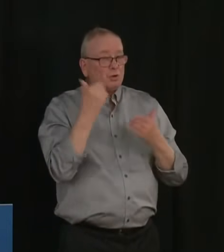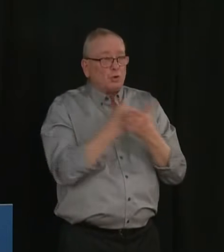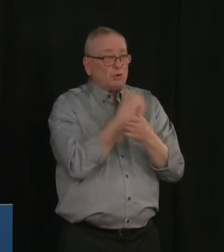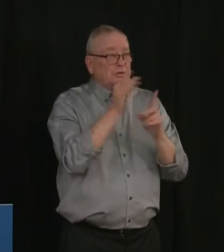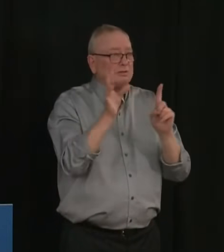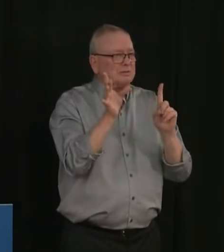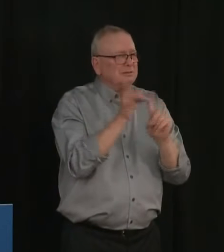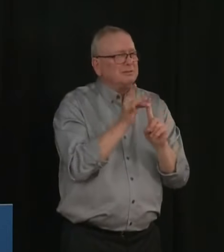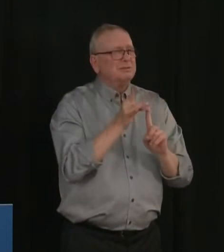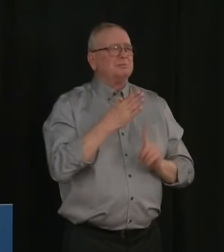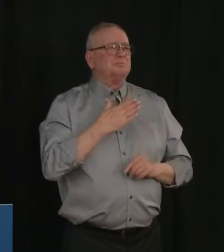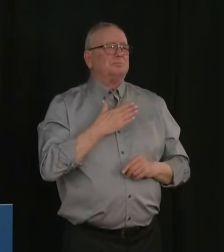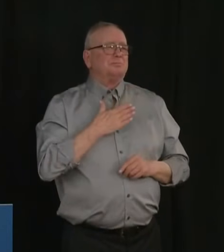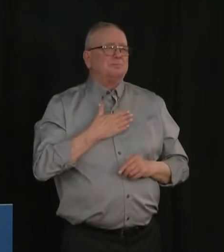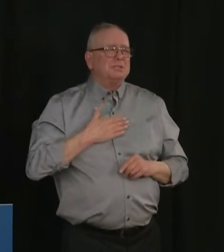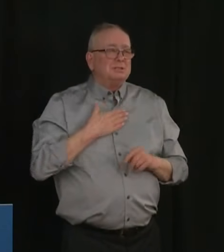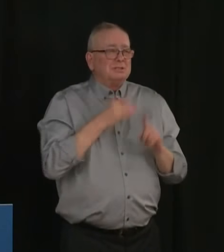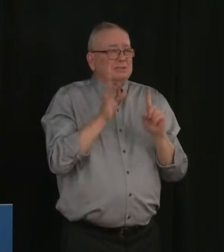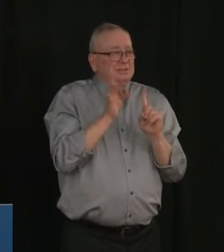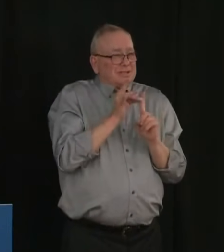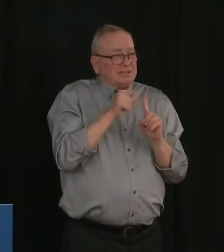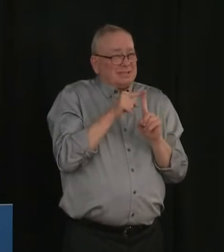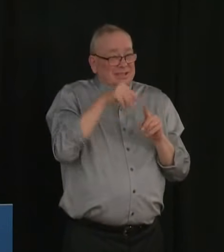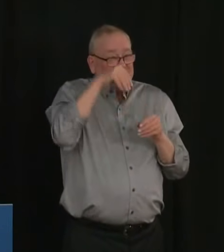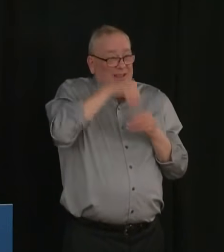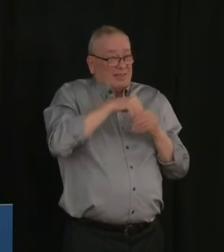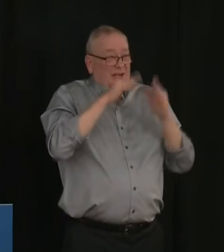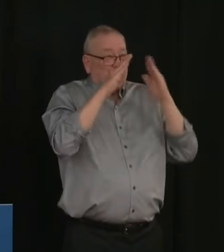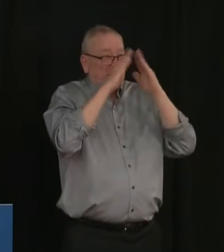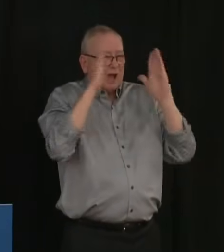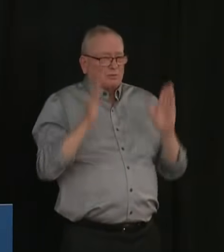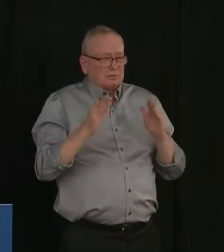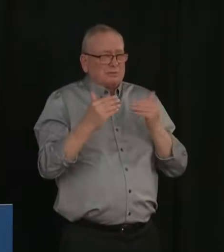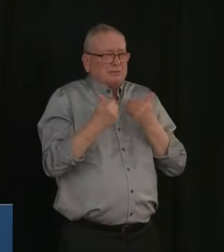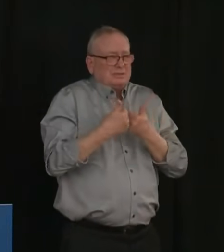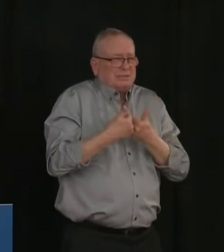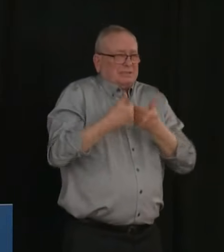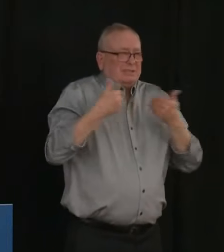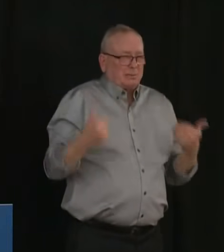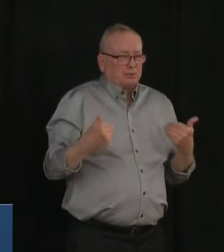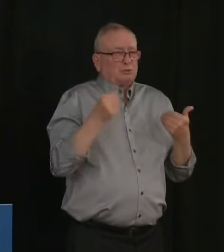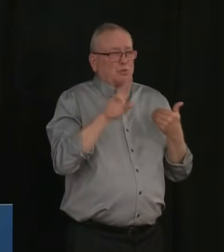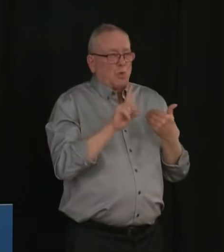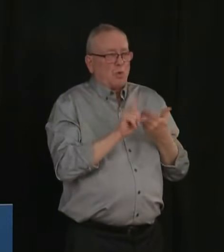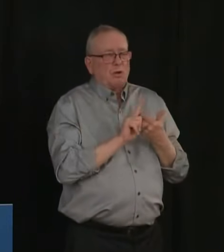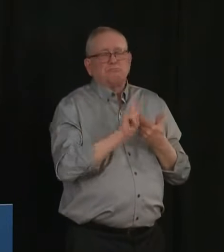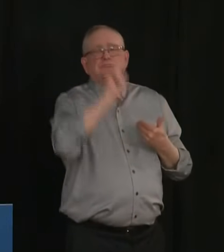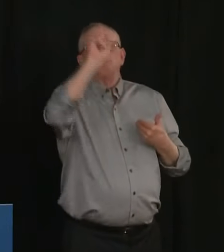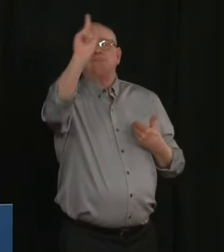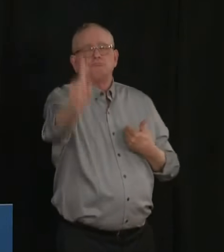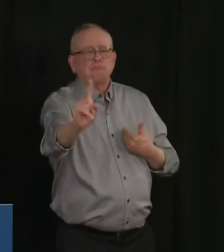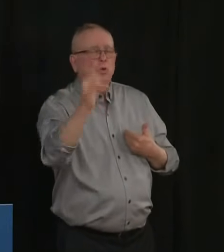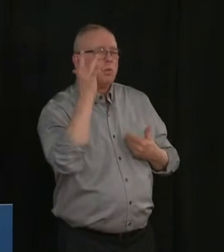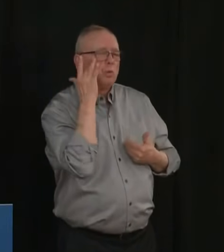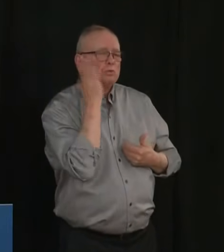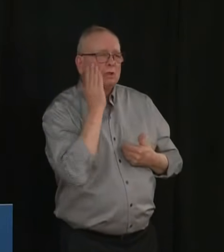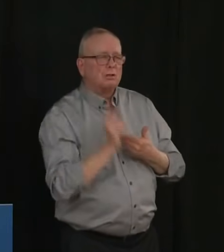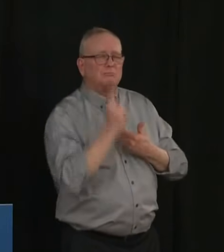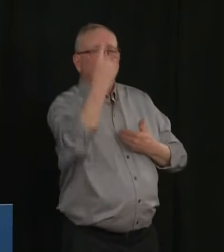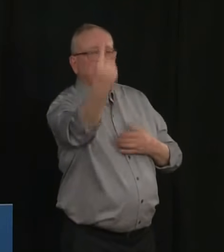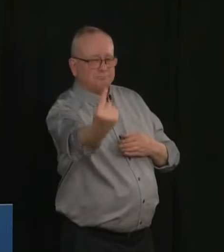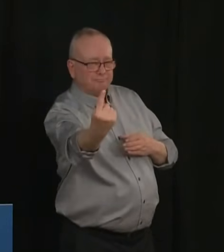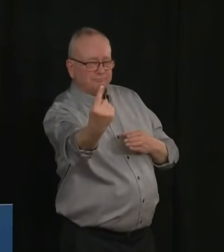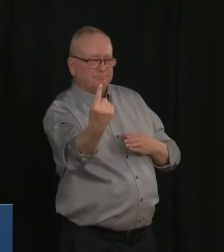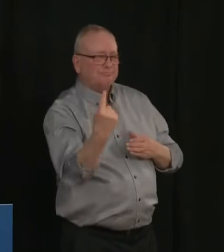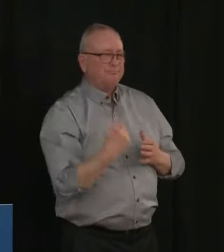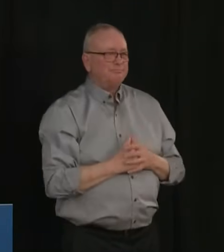away from other household members in isolation hotels or other appropriate separate accommodation. However, for